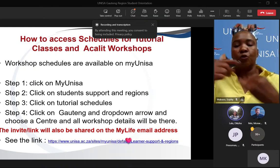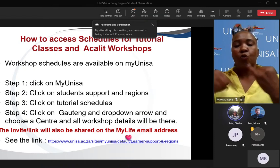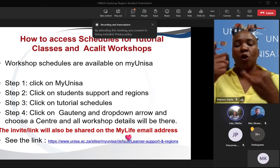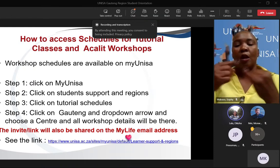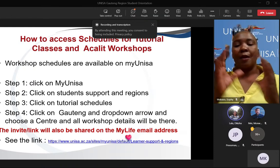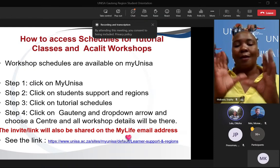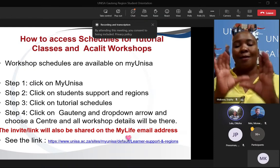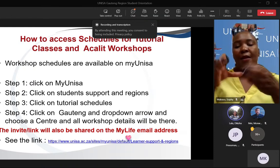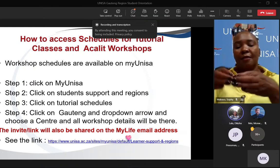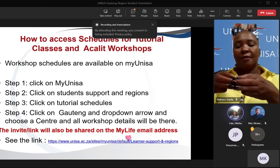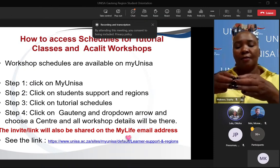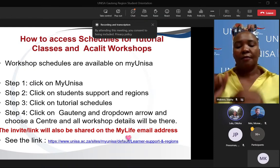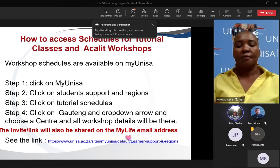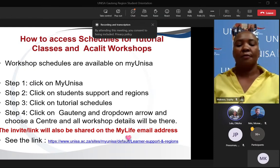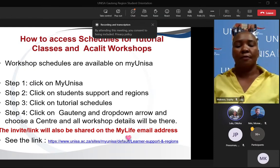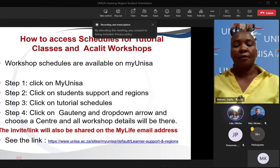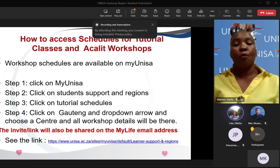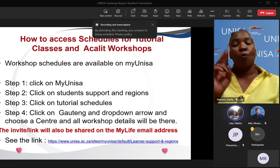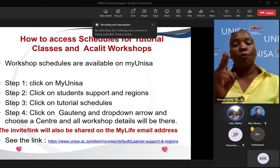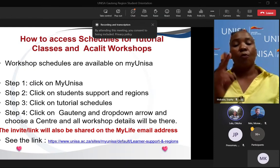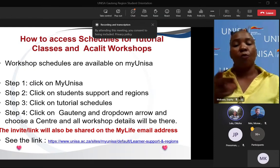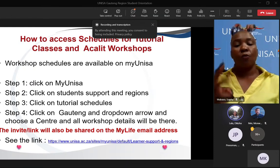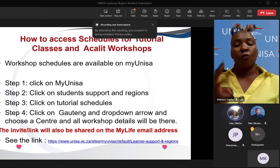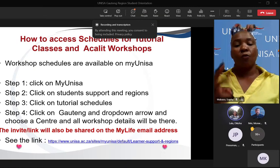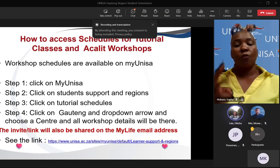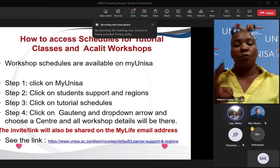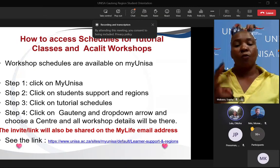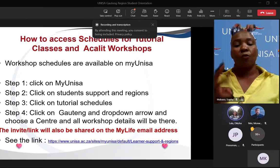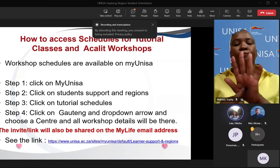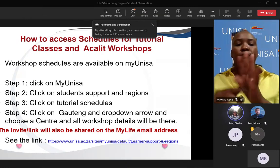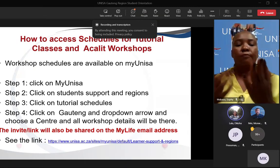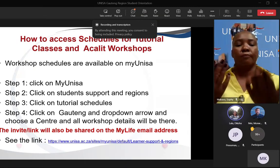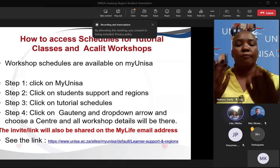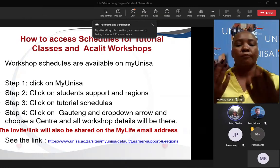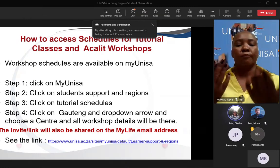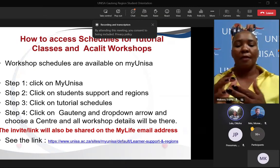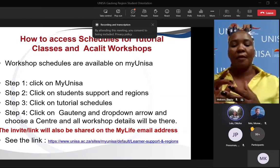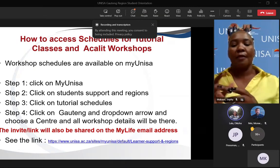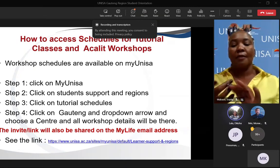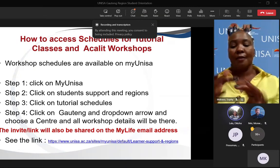there is also a example of the link below